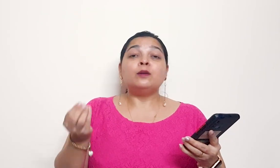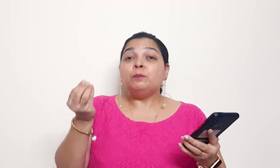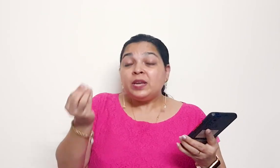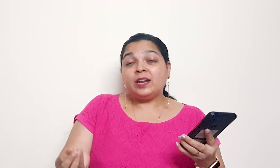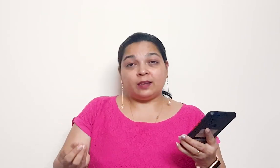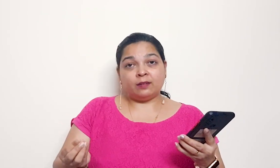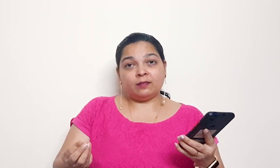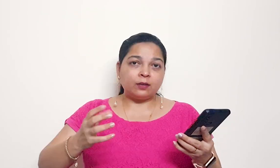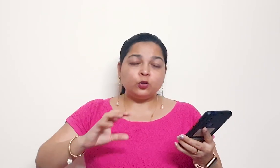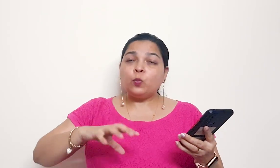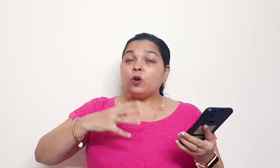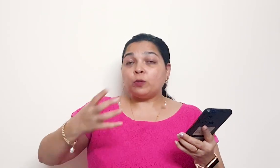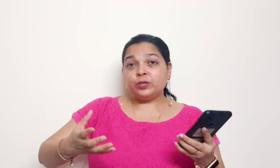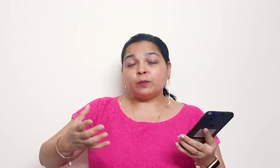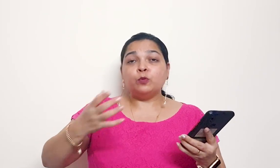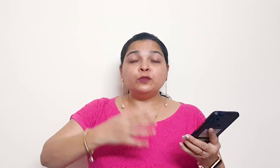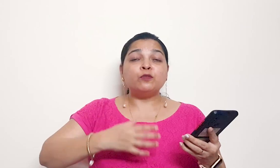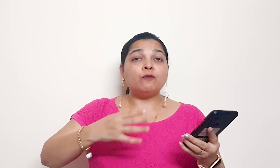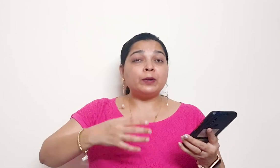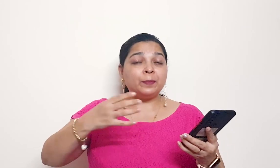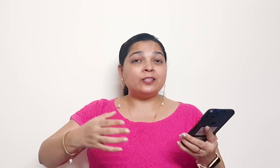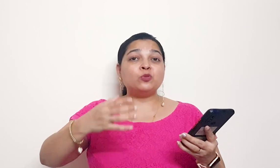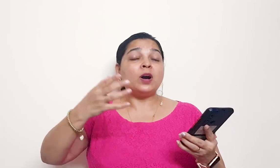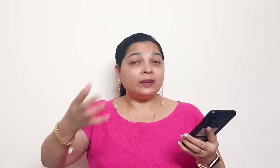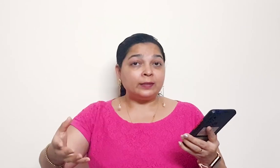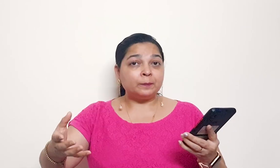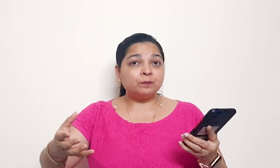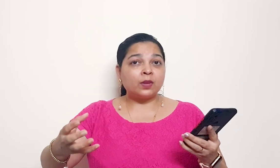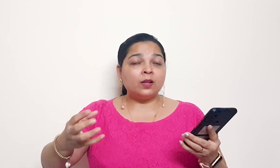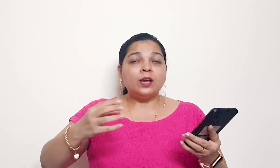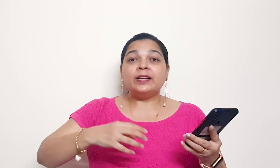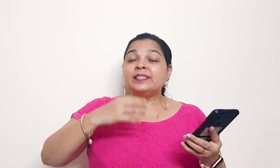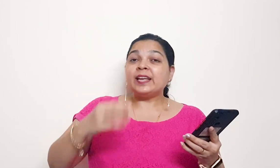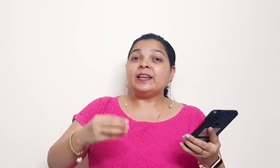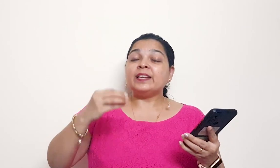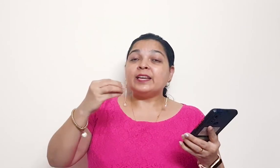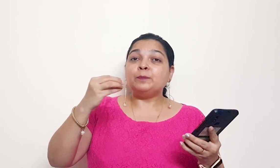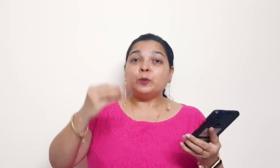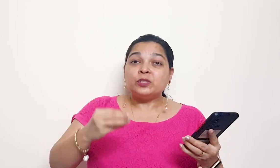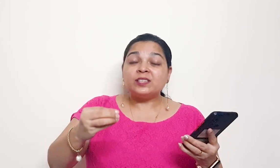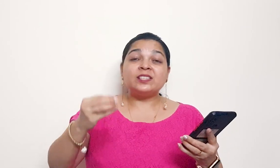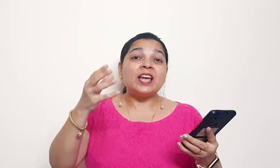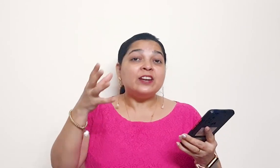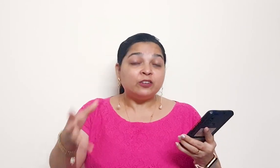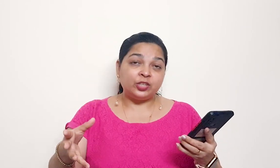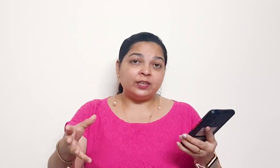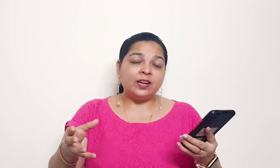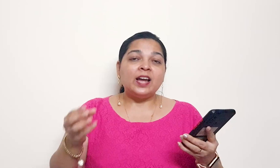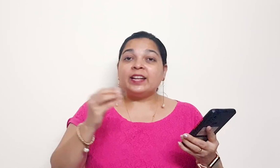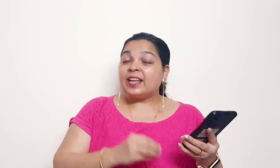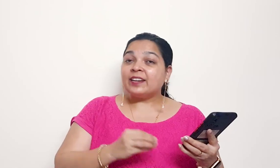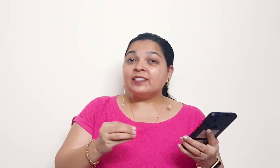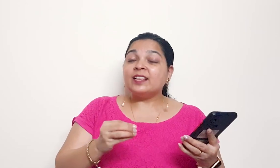instruction, meaning. You know, when an object moves from one place to another, it is said that it possesses